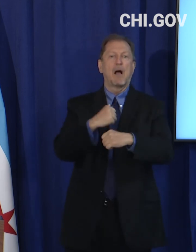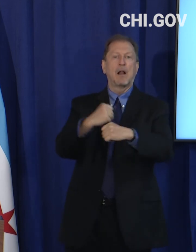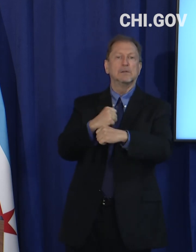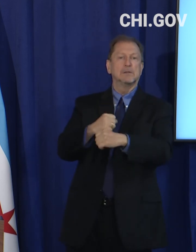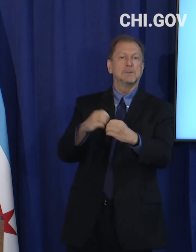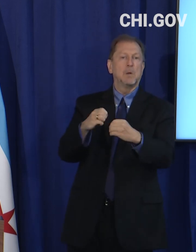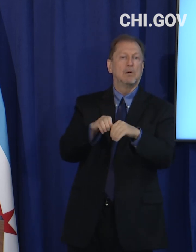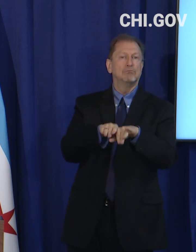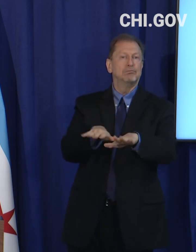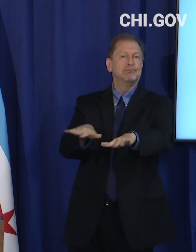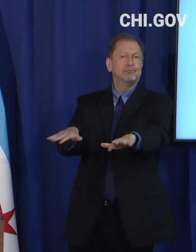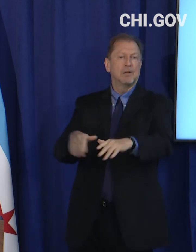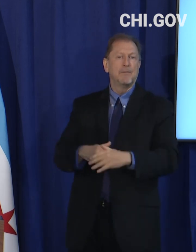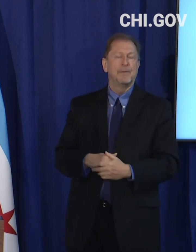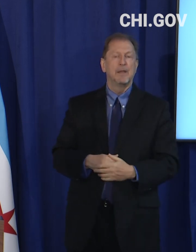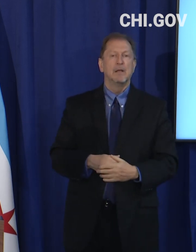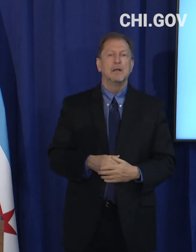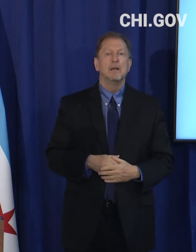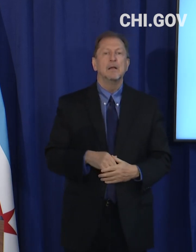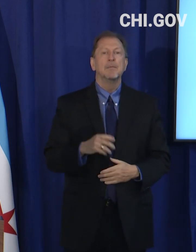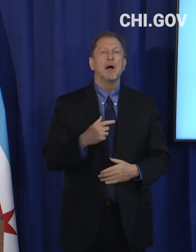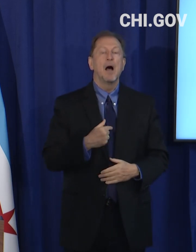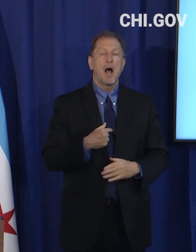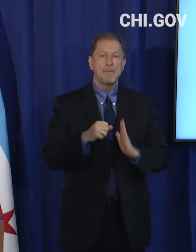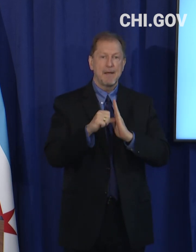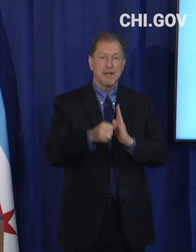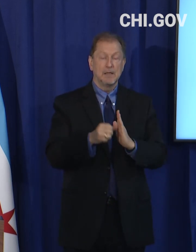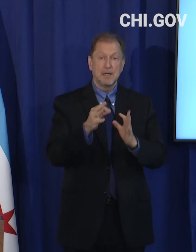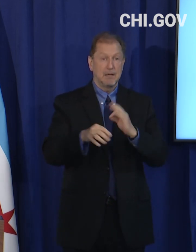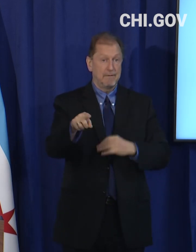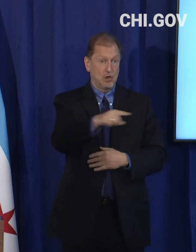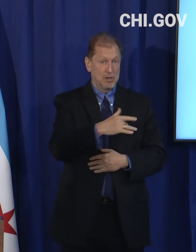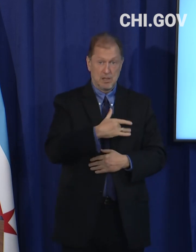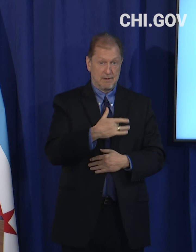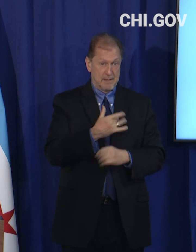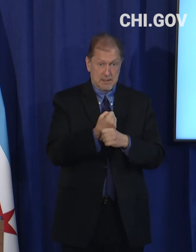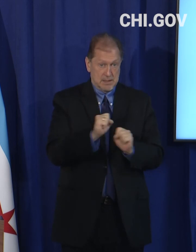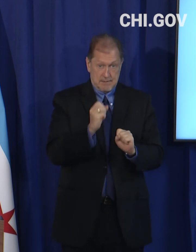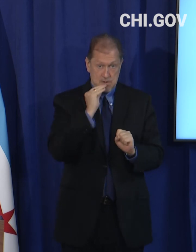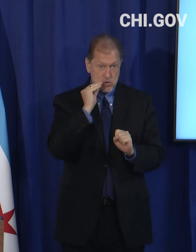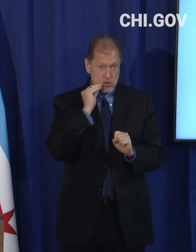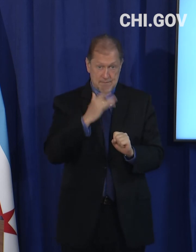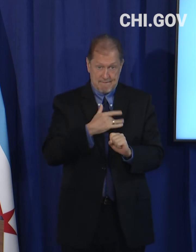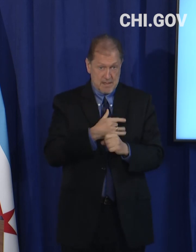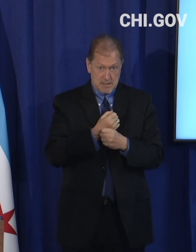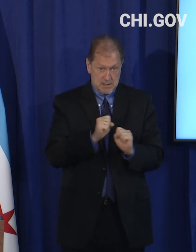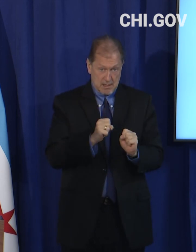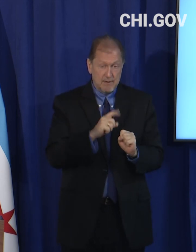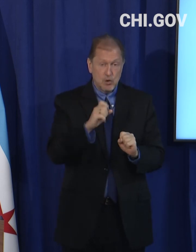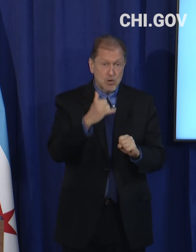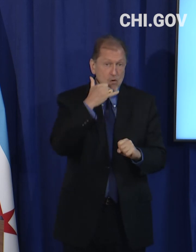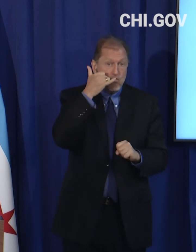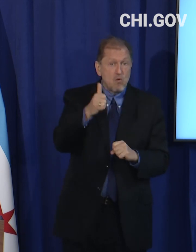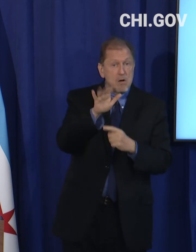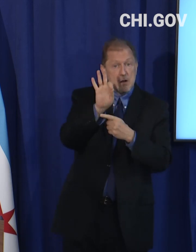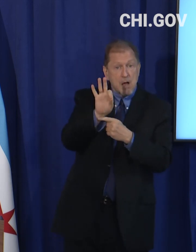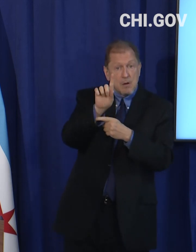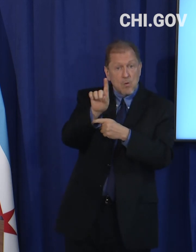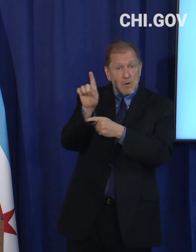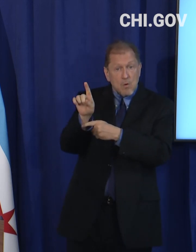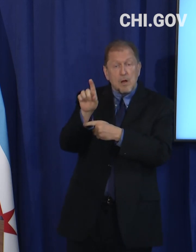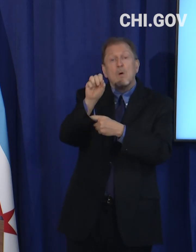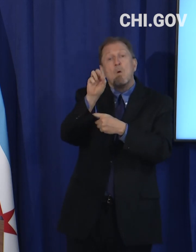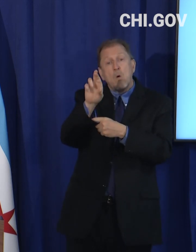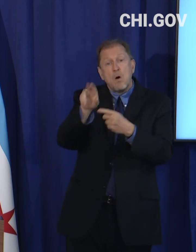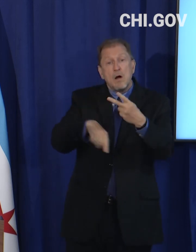But I do want to emphasize this. If you do not feel safe in your home, please contact either 911 or